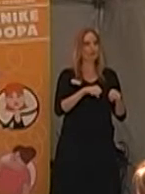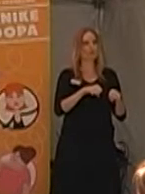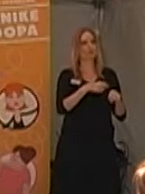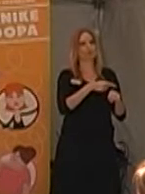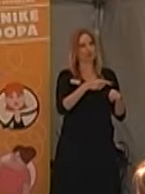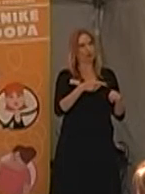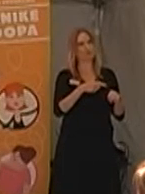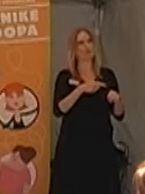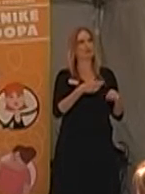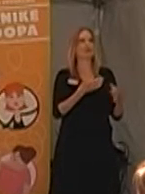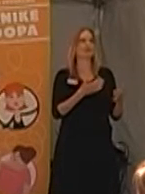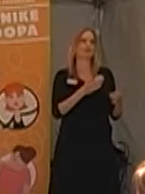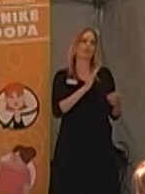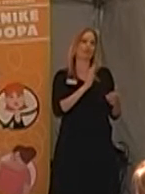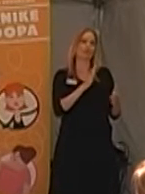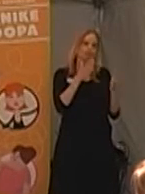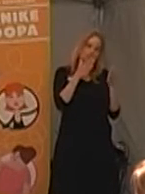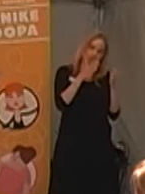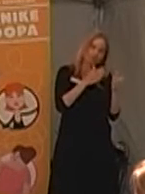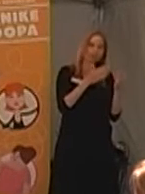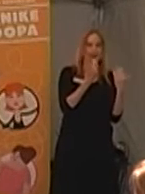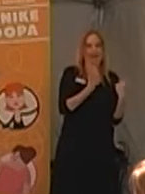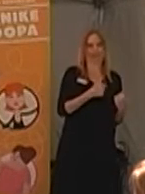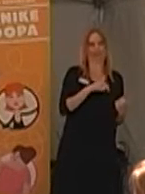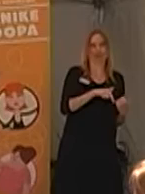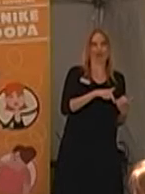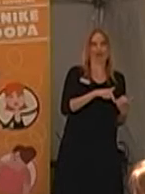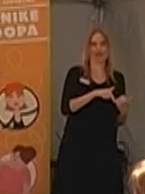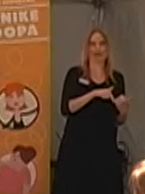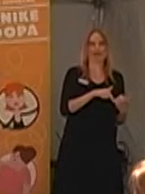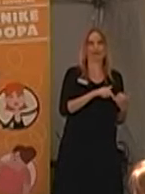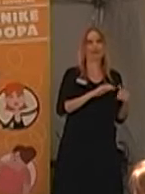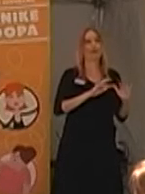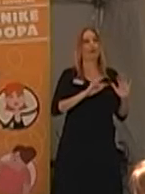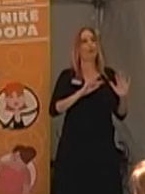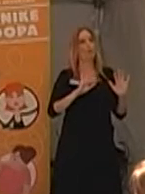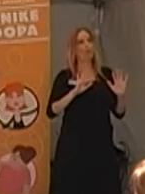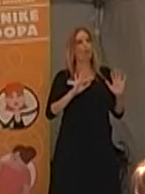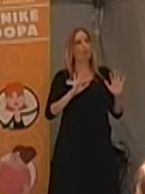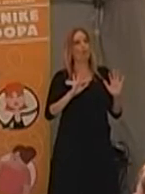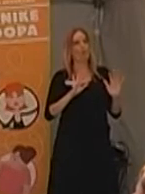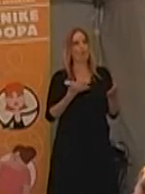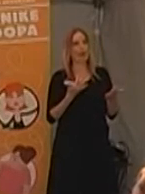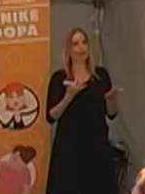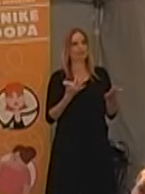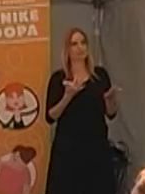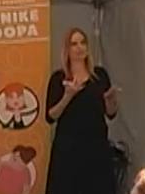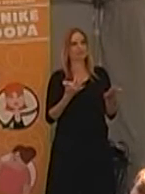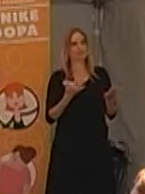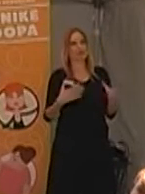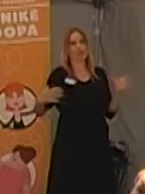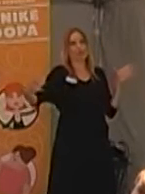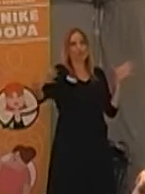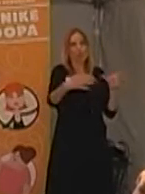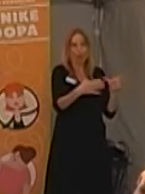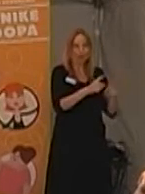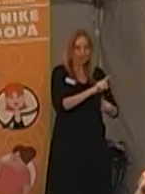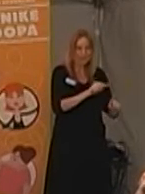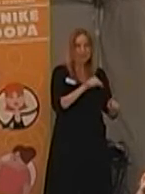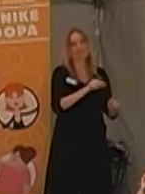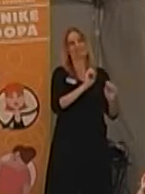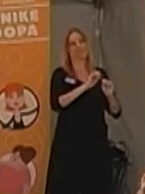emancipate him or herself in a way that wouldn't be possible if you didn't have these collective